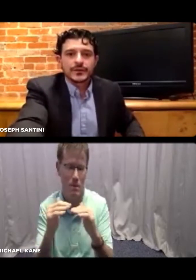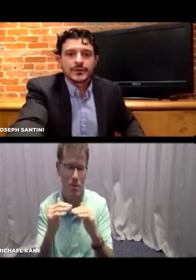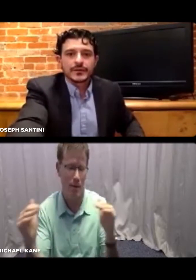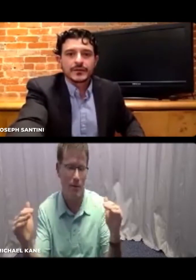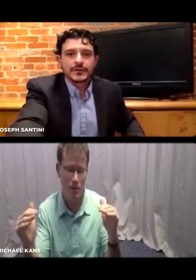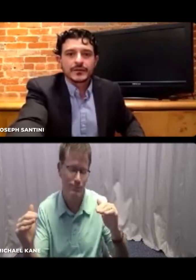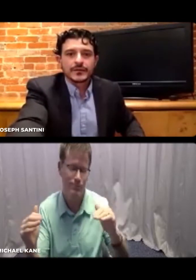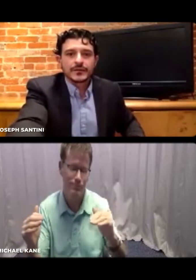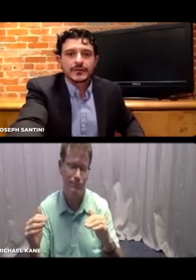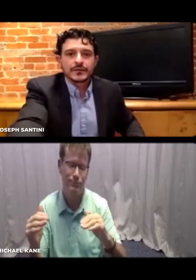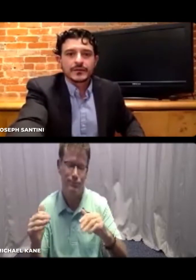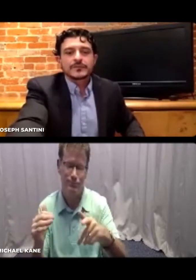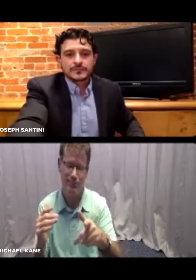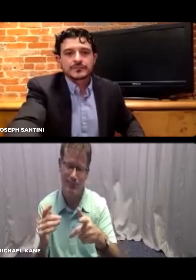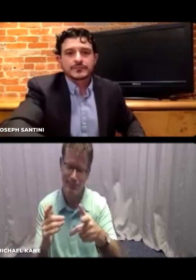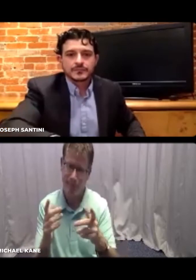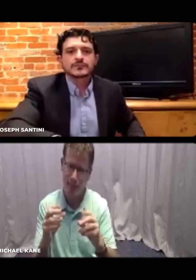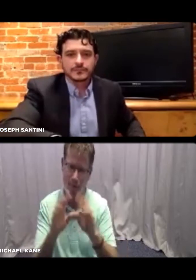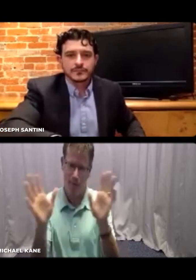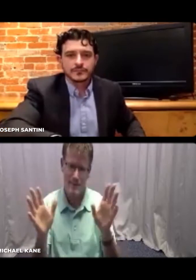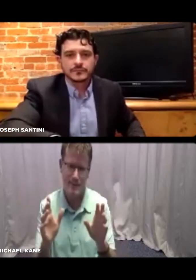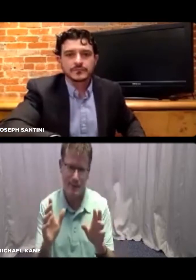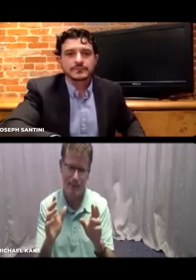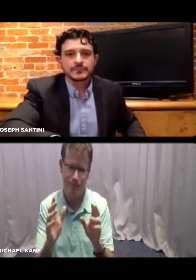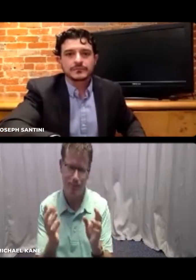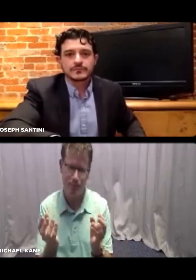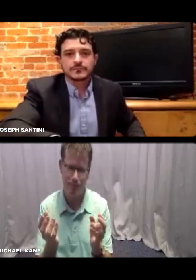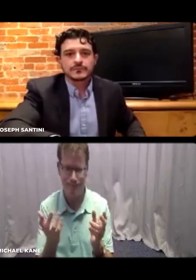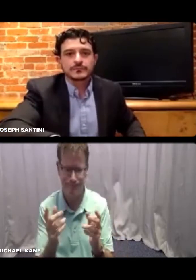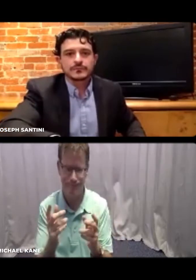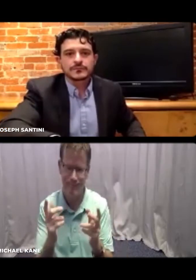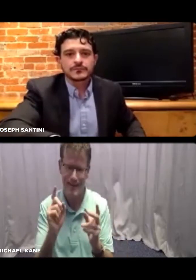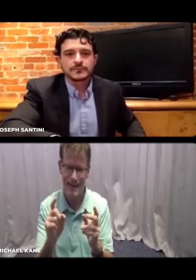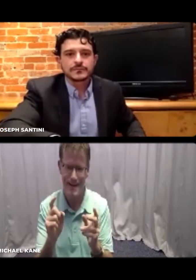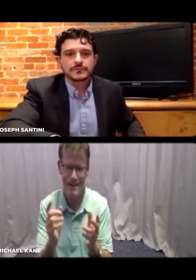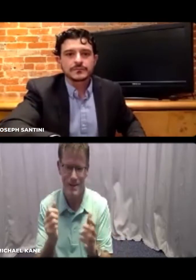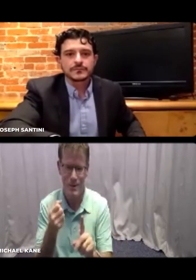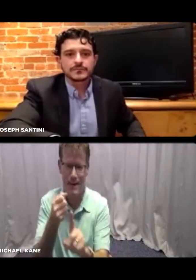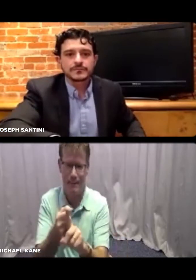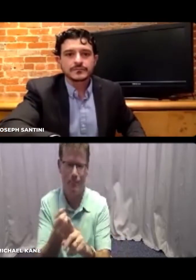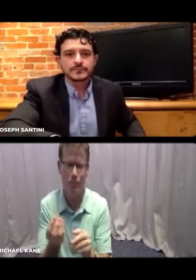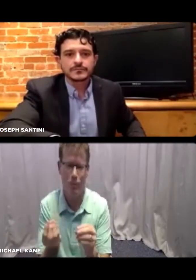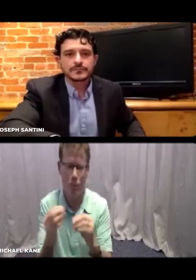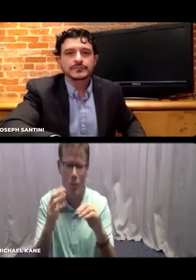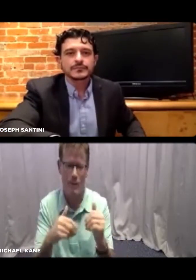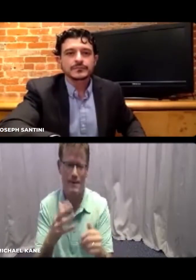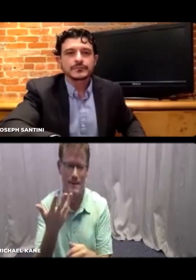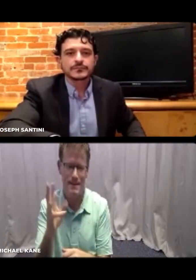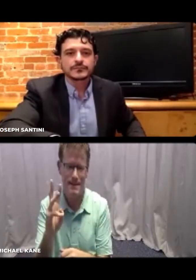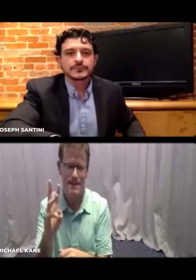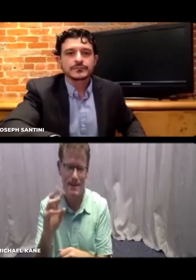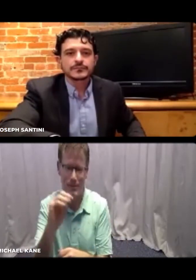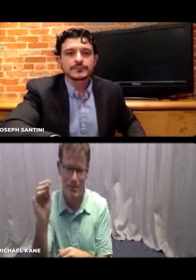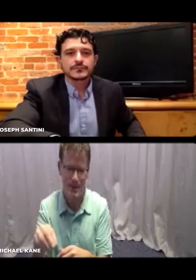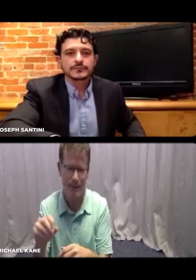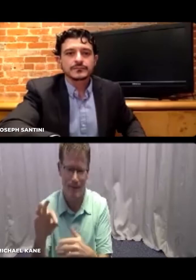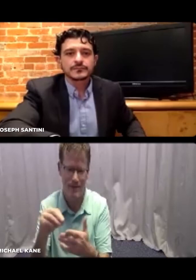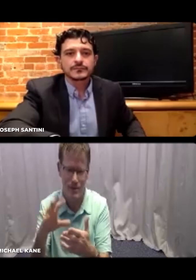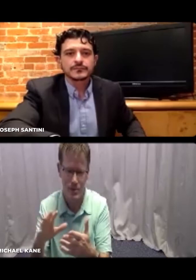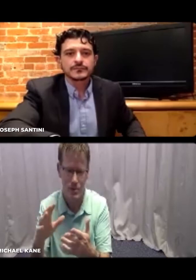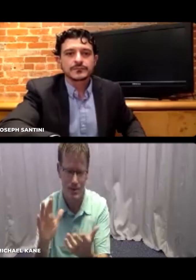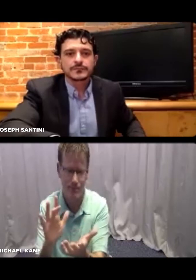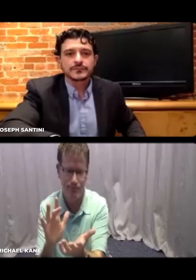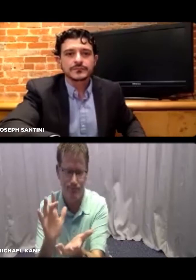level, really. It's very clear that we need to impact more than the 16% of